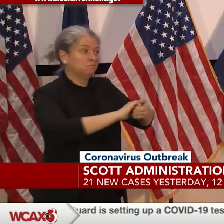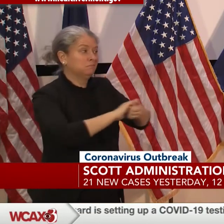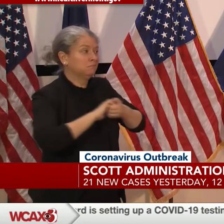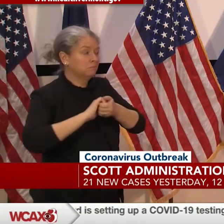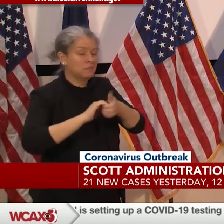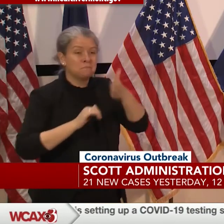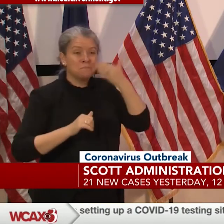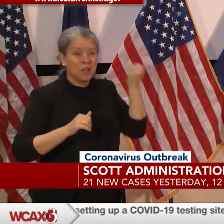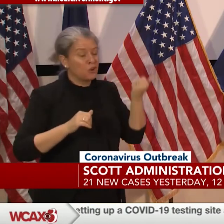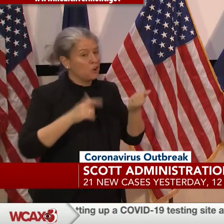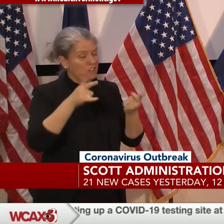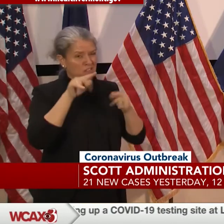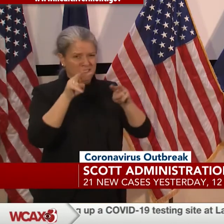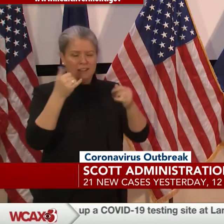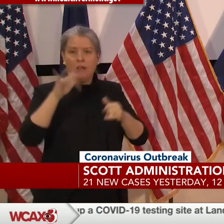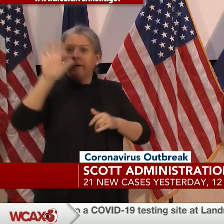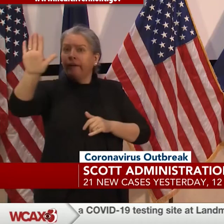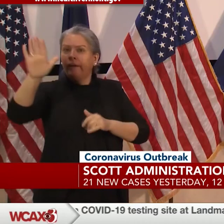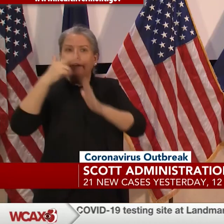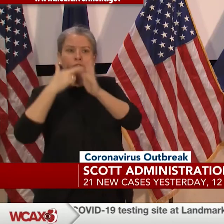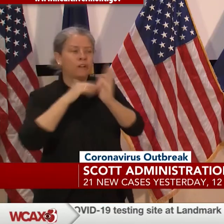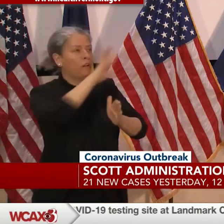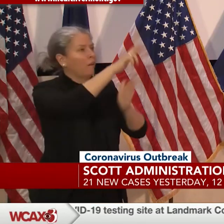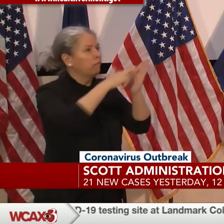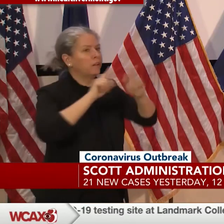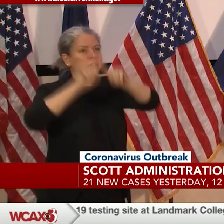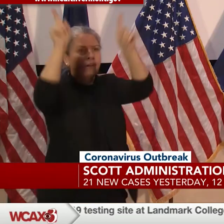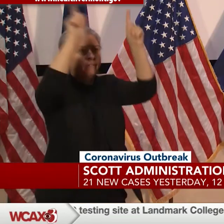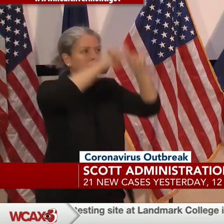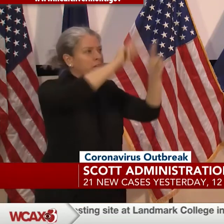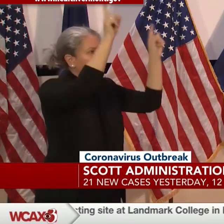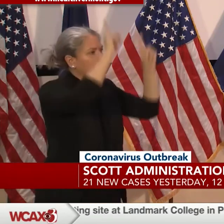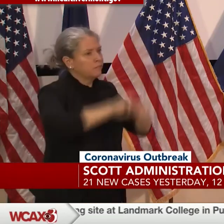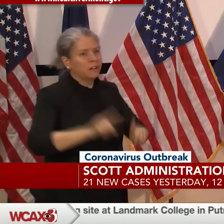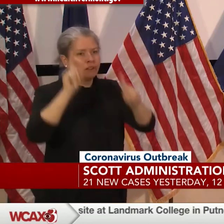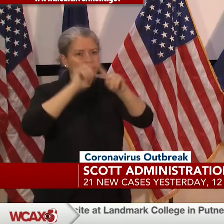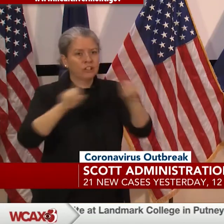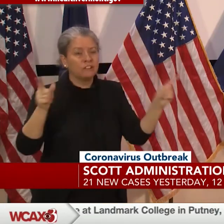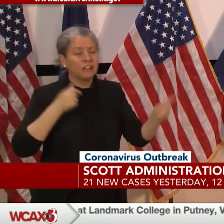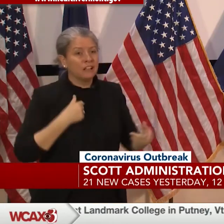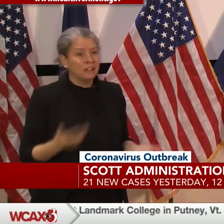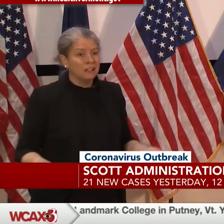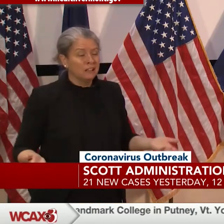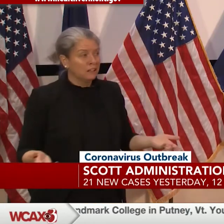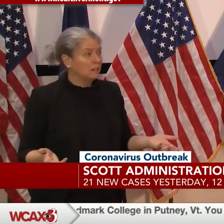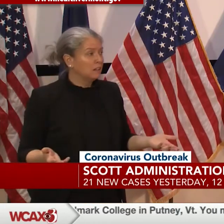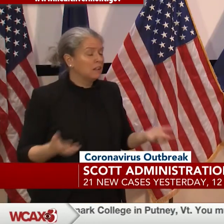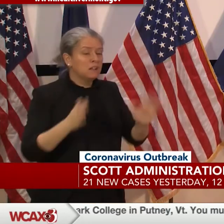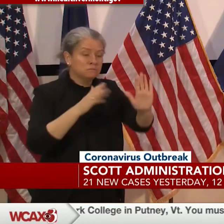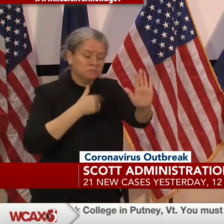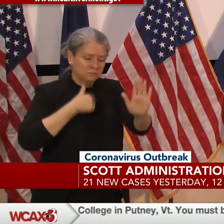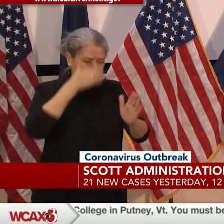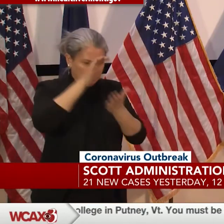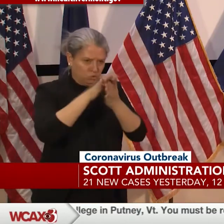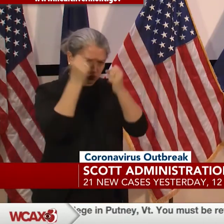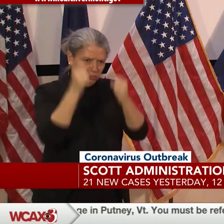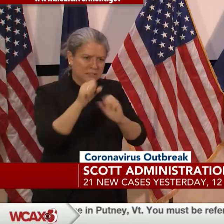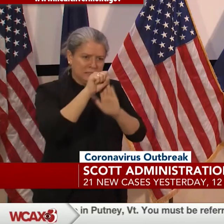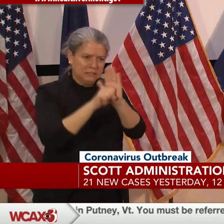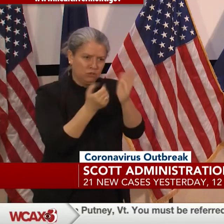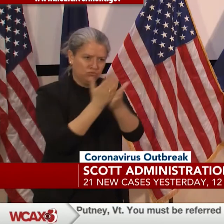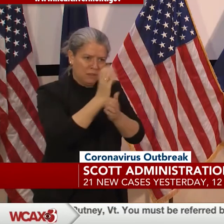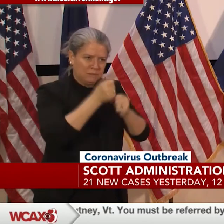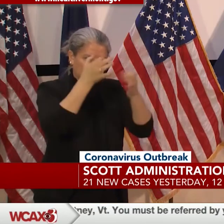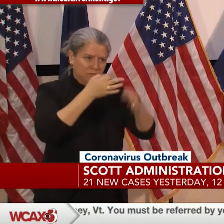this patchwork, and I believe in states' rights, and I believe that we should be doing everything we can, again, individually,